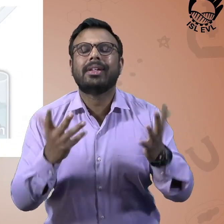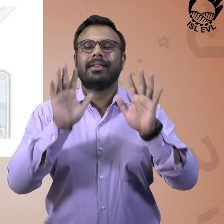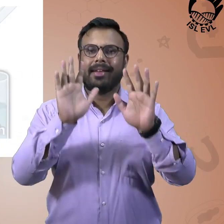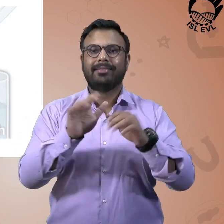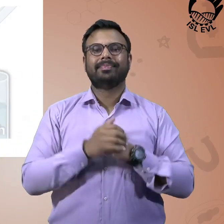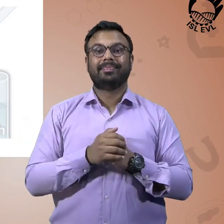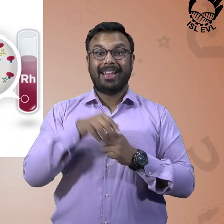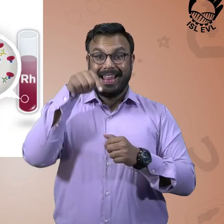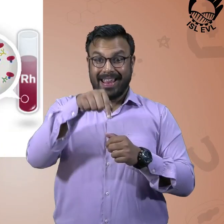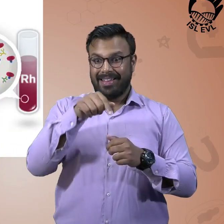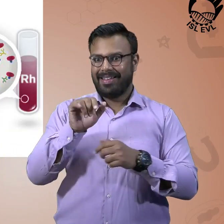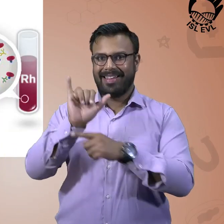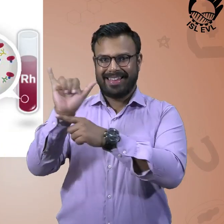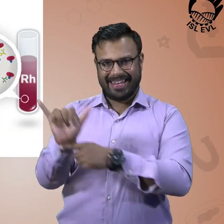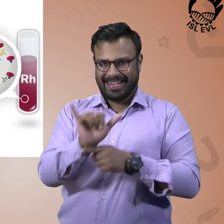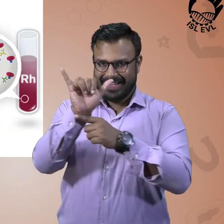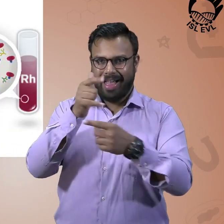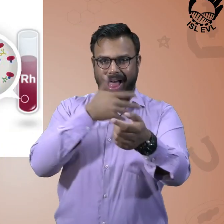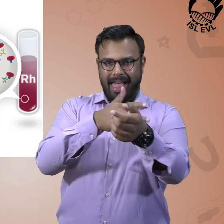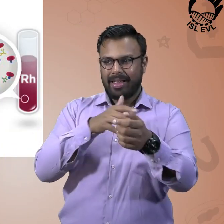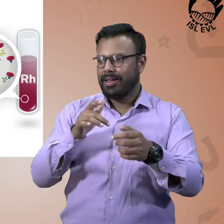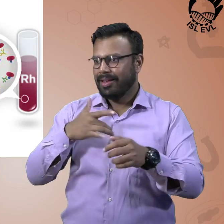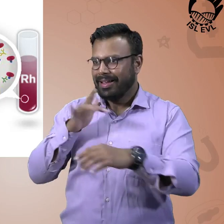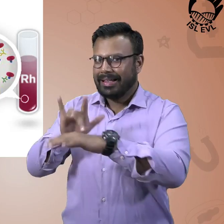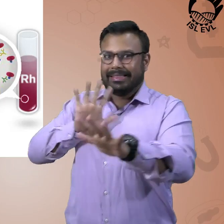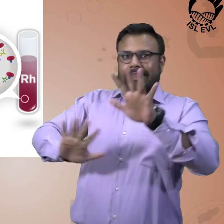and if your cells react to it,